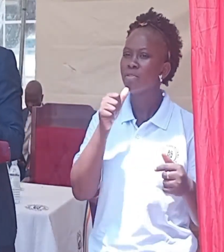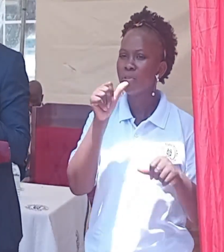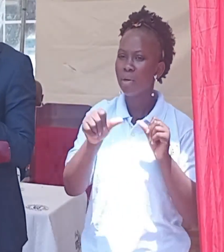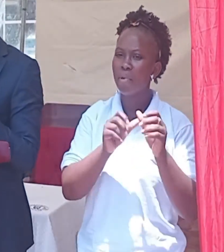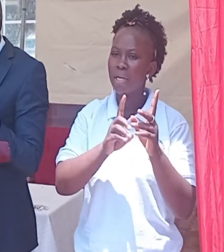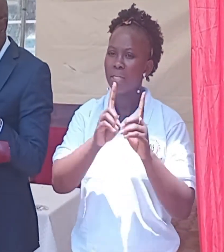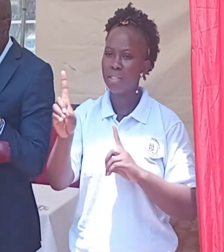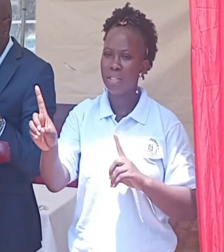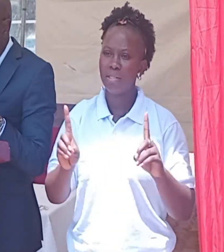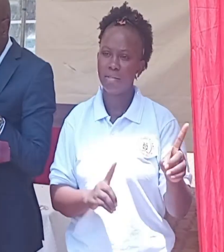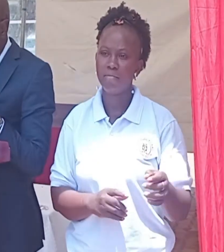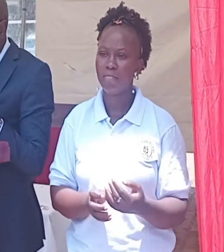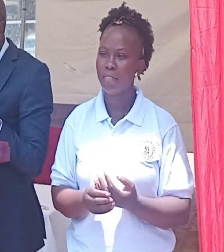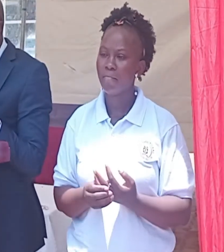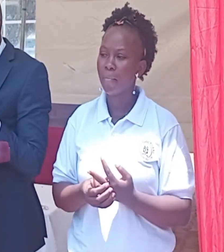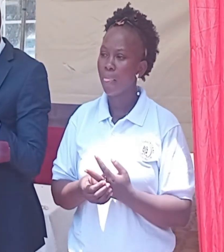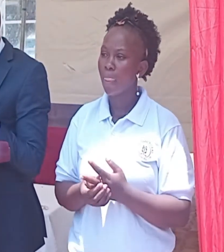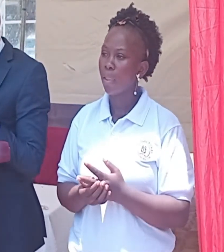distance.